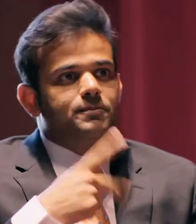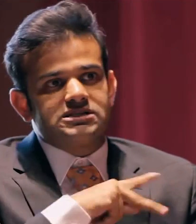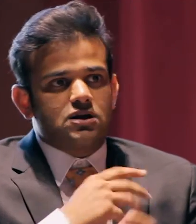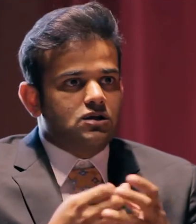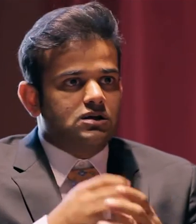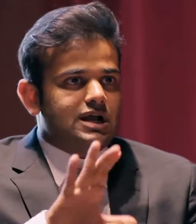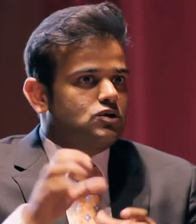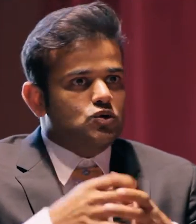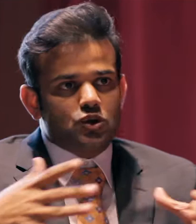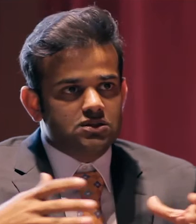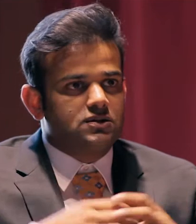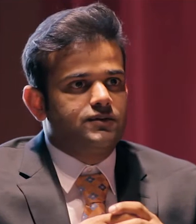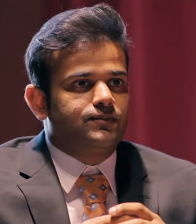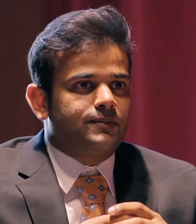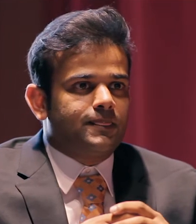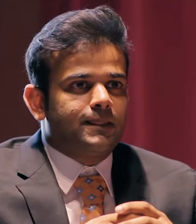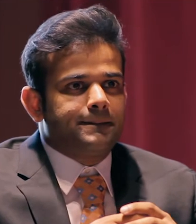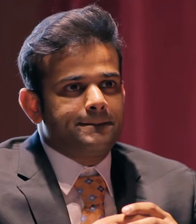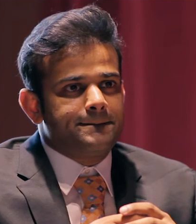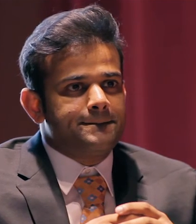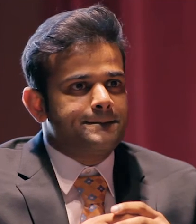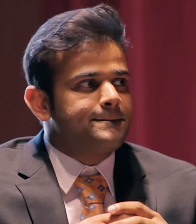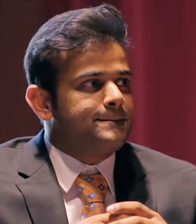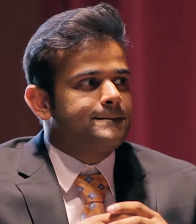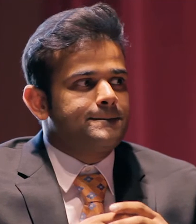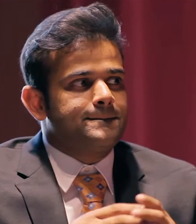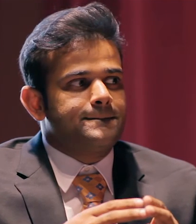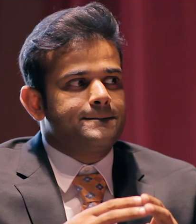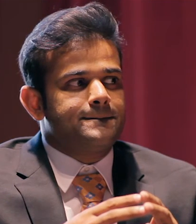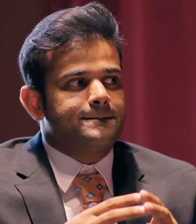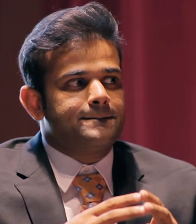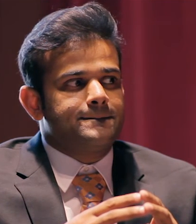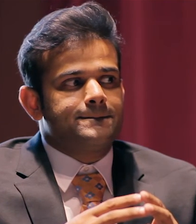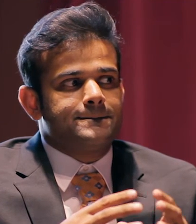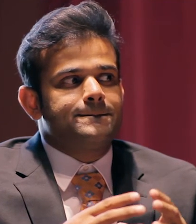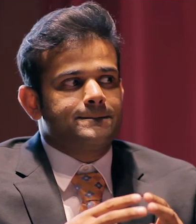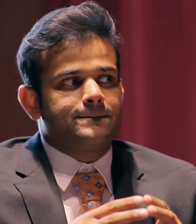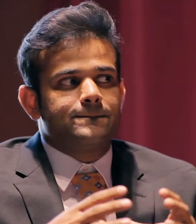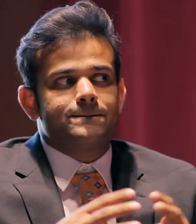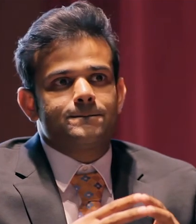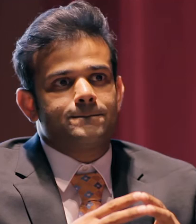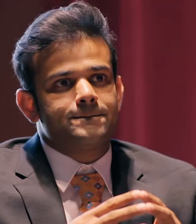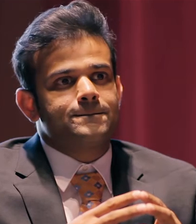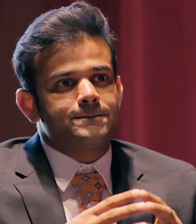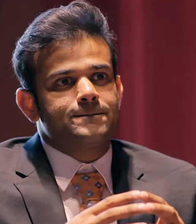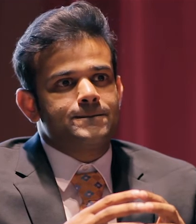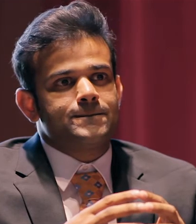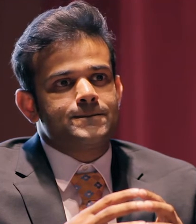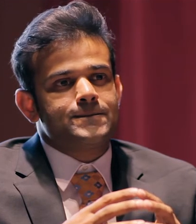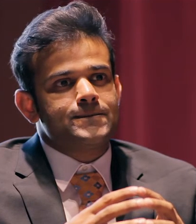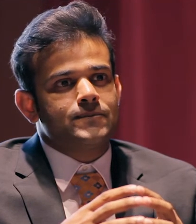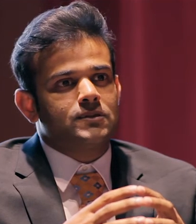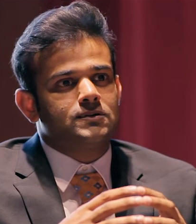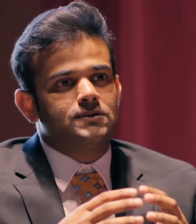like? Is it more of like wanting to grow yourself personally, grow people personally, or through their businesses? What